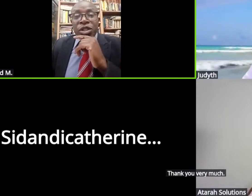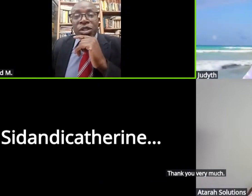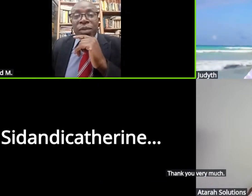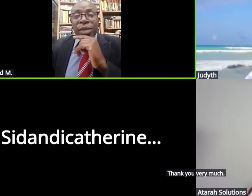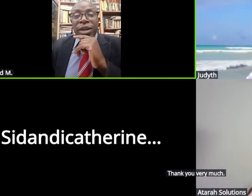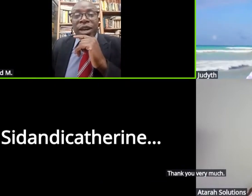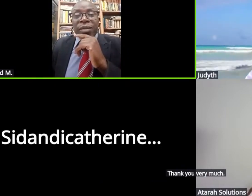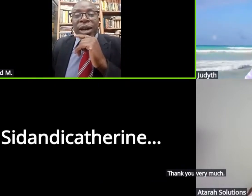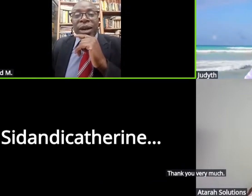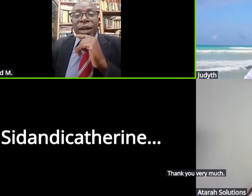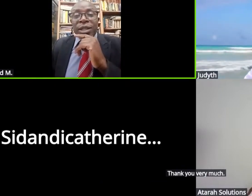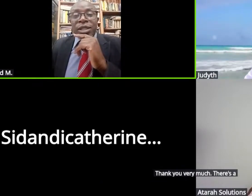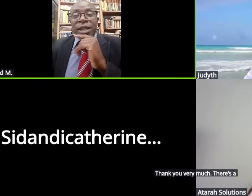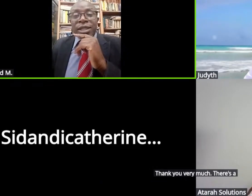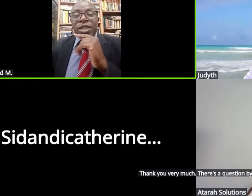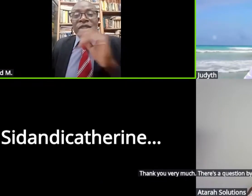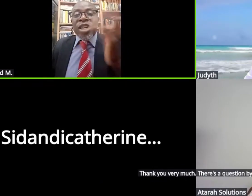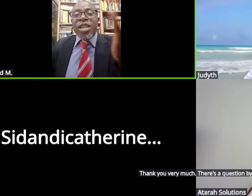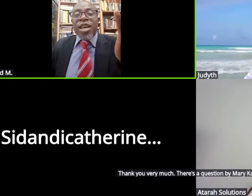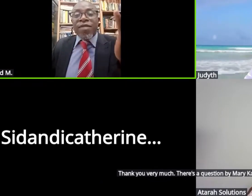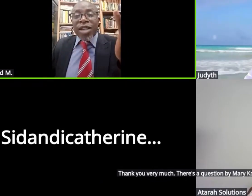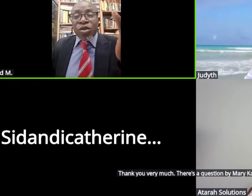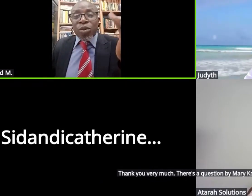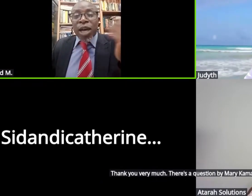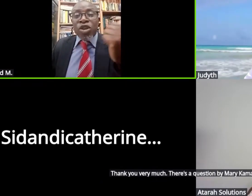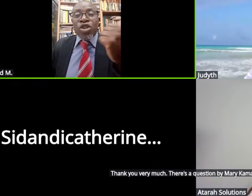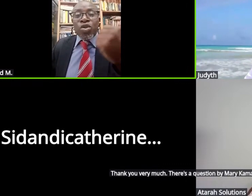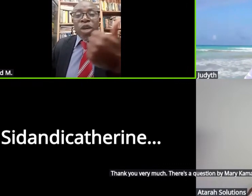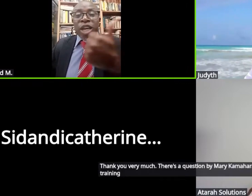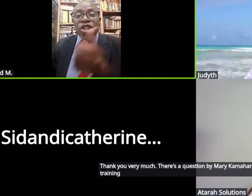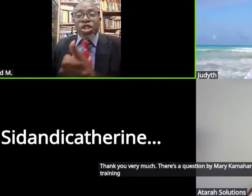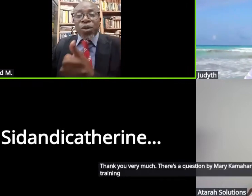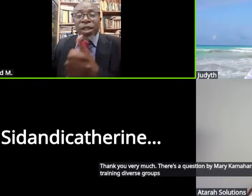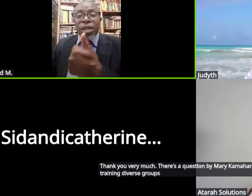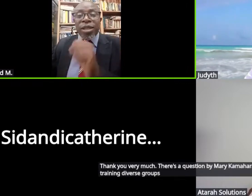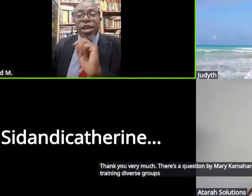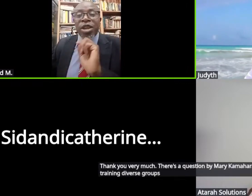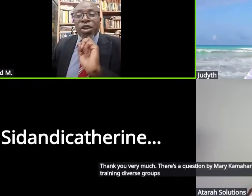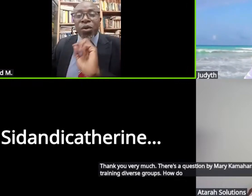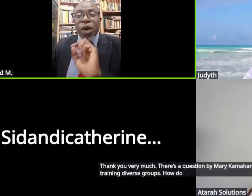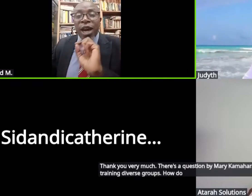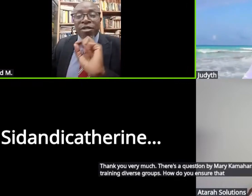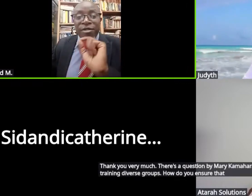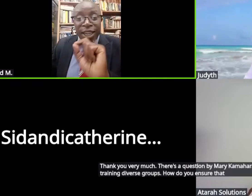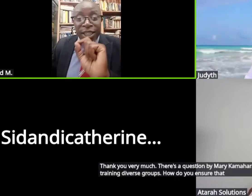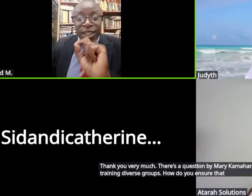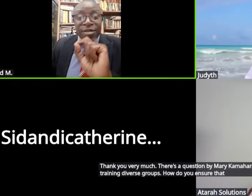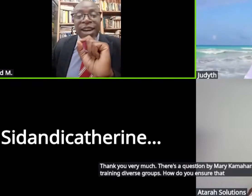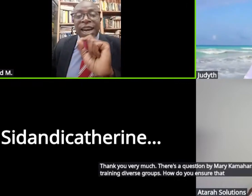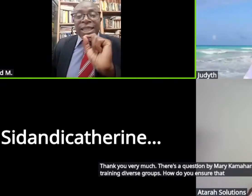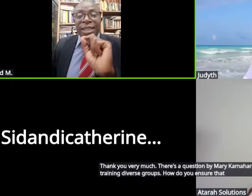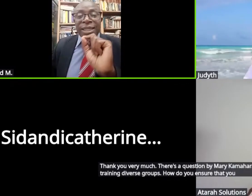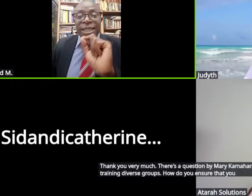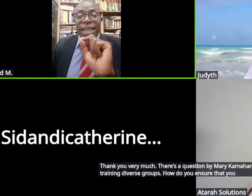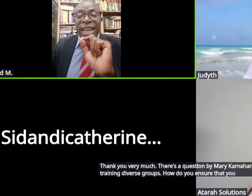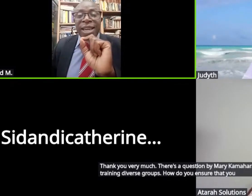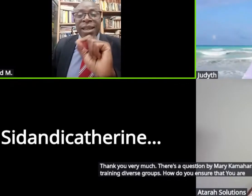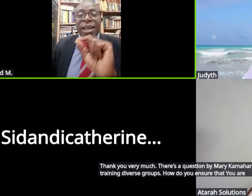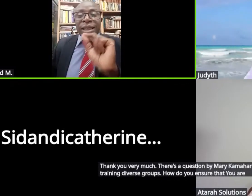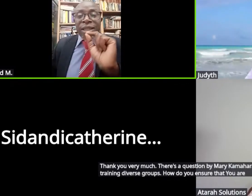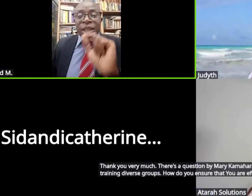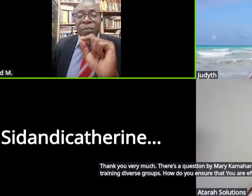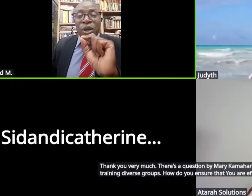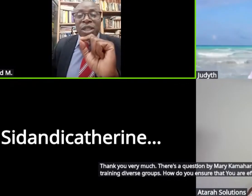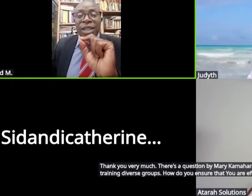There's a question by Mary Kamahara. She's asking, training diverse groups, how do you ensure that you are effective and